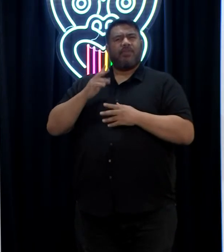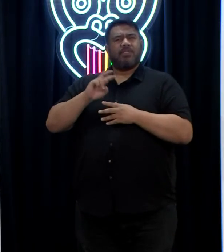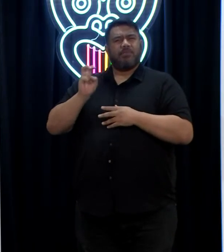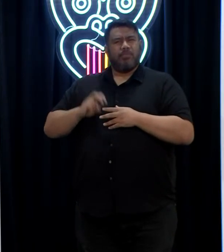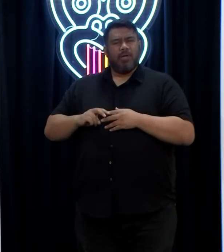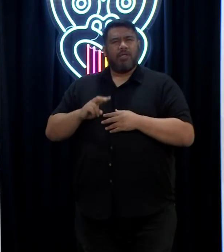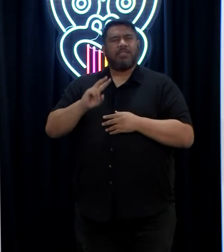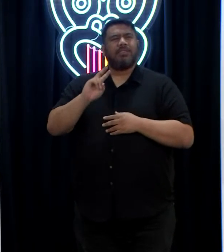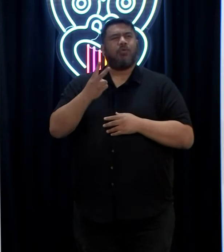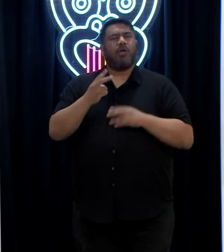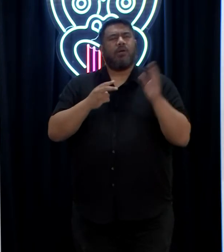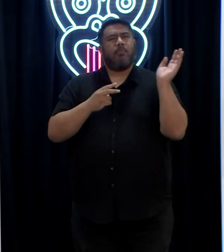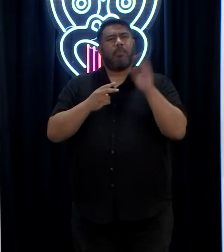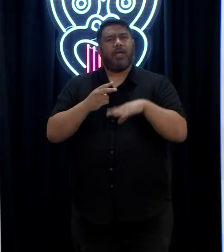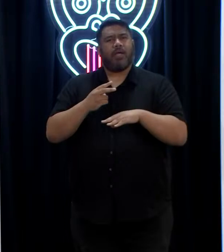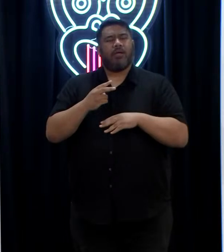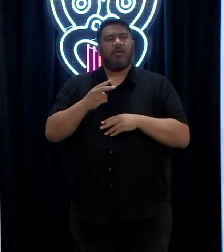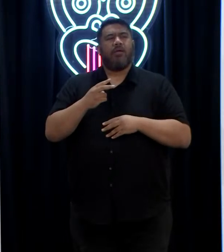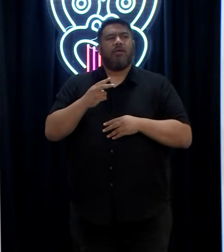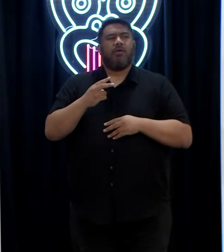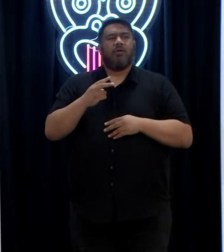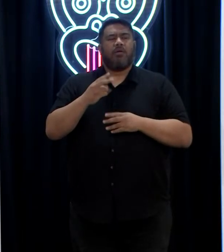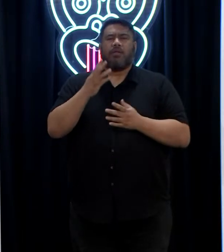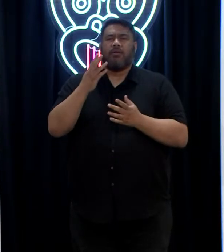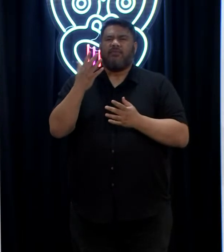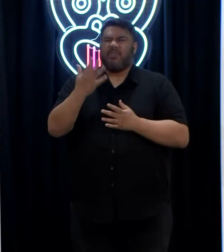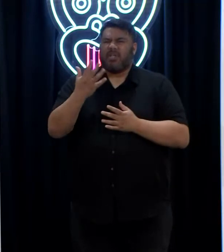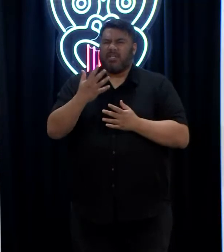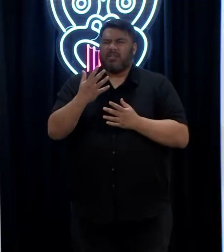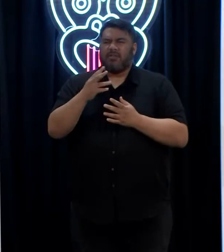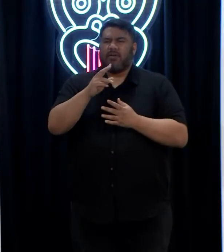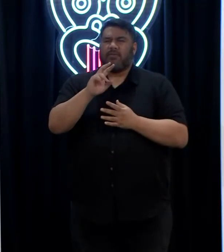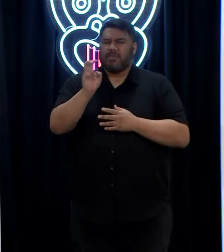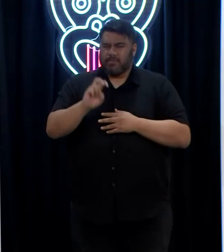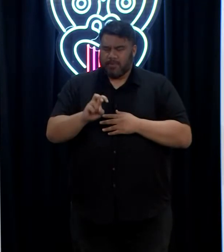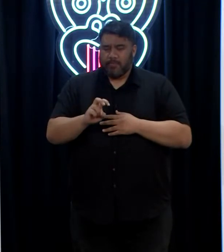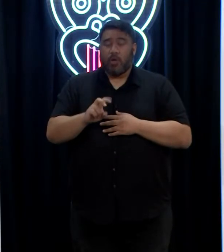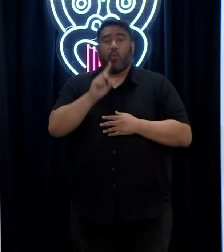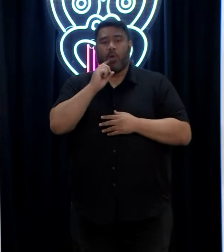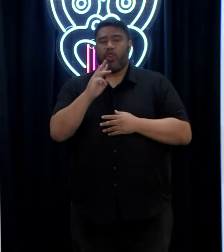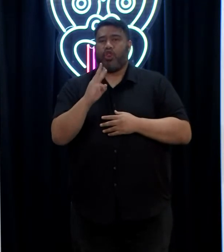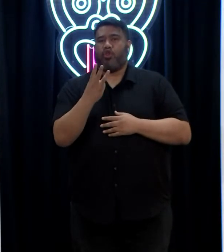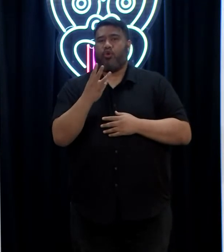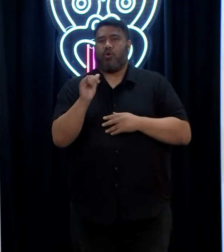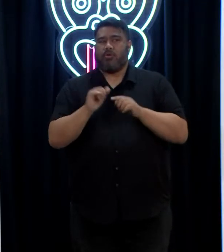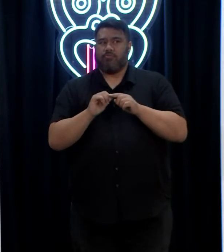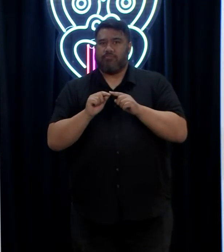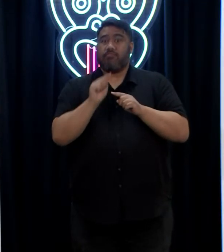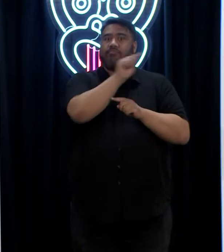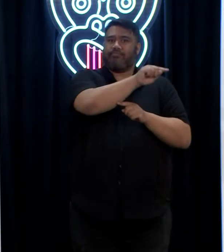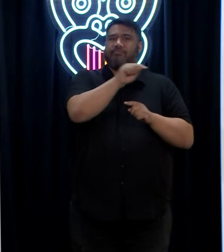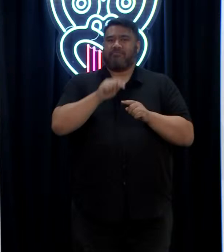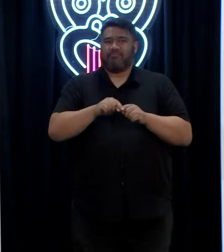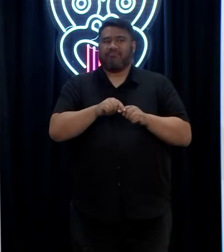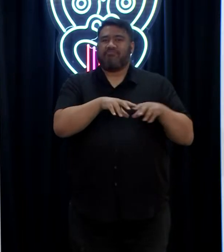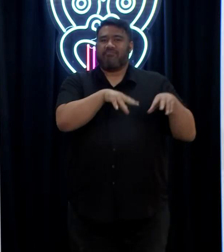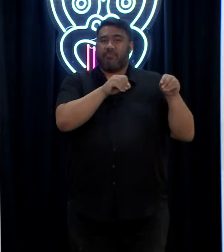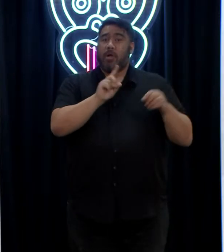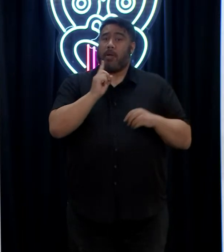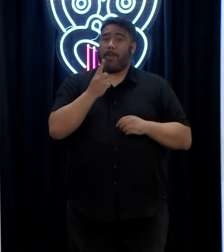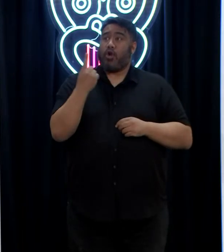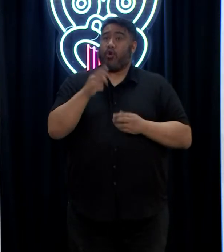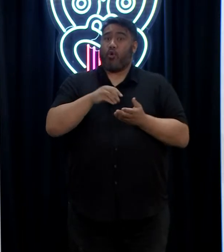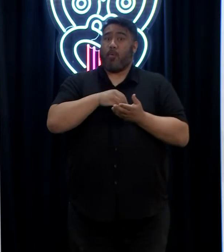returned stranded Kiwis home to New Zealand on the 5th and 15th of September. Obviously, with those flights, the costs